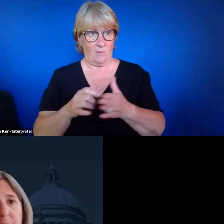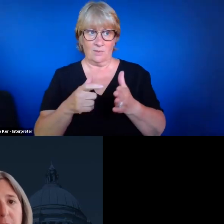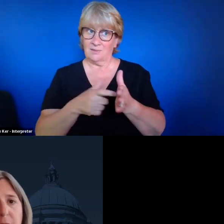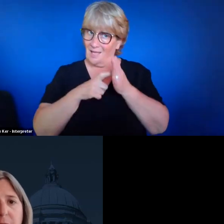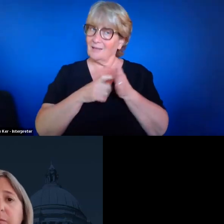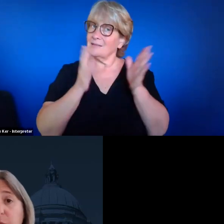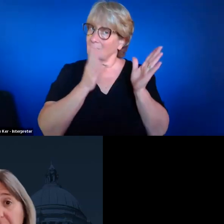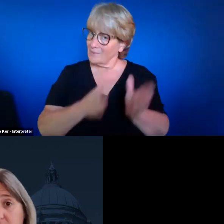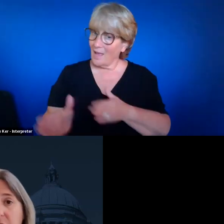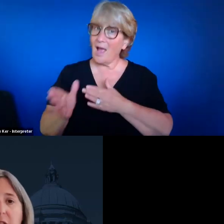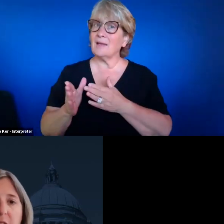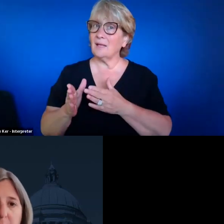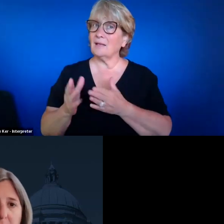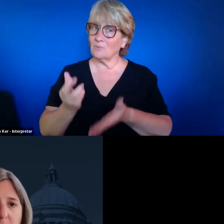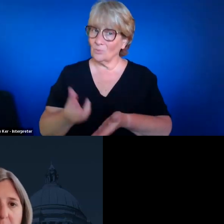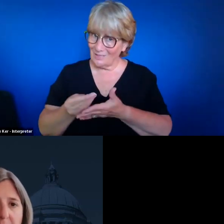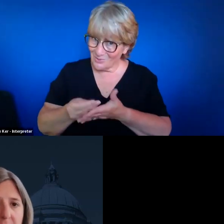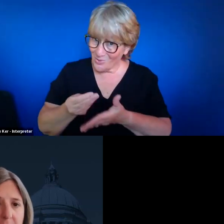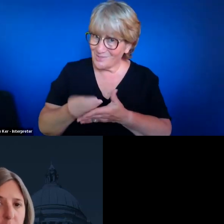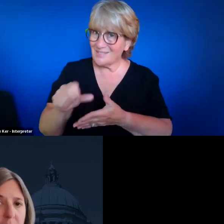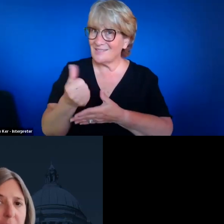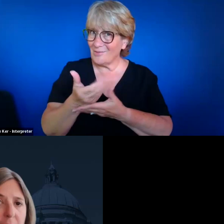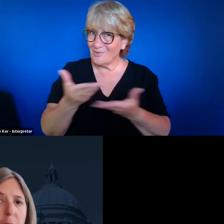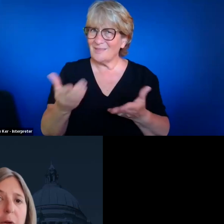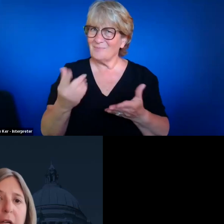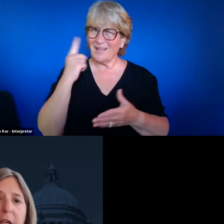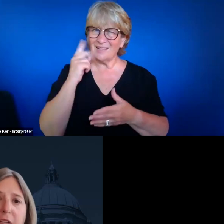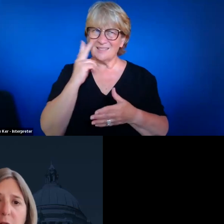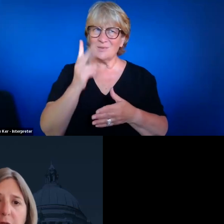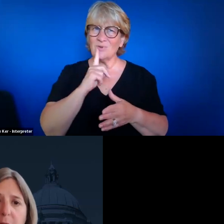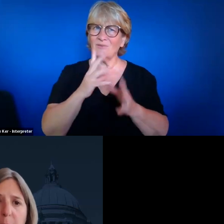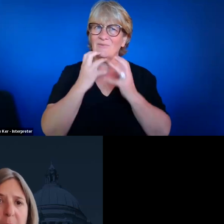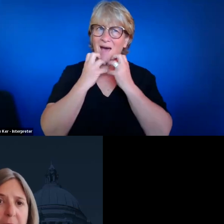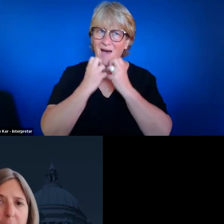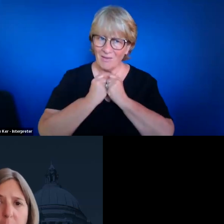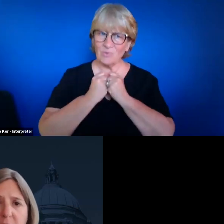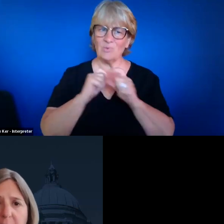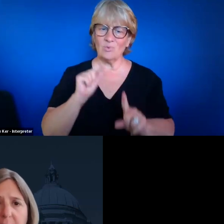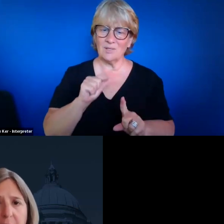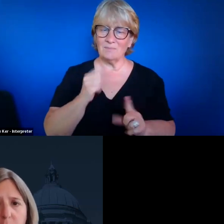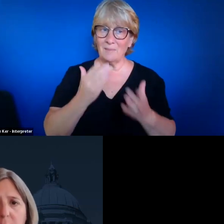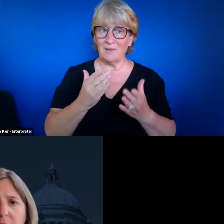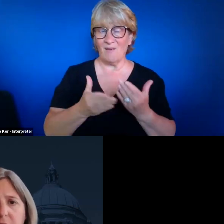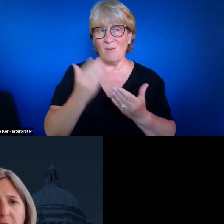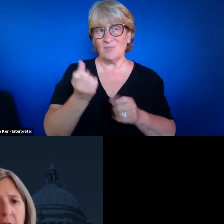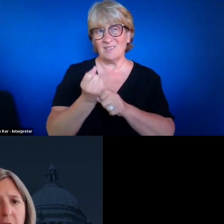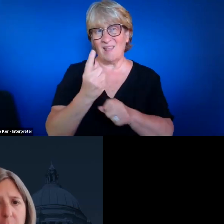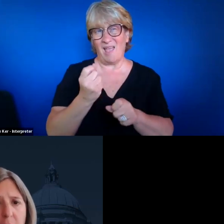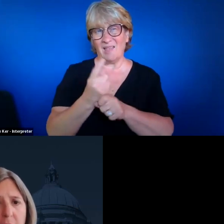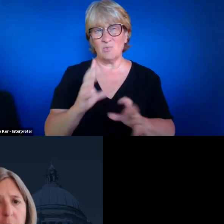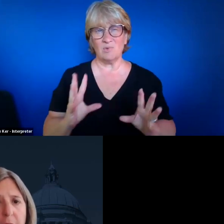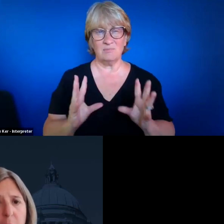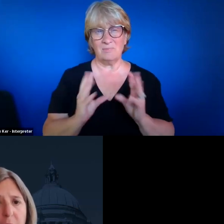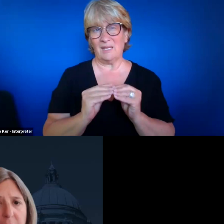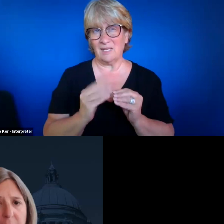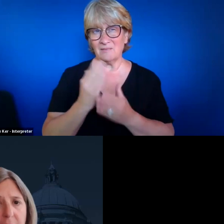It would take some resources and some other things, but I could see some real value in sort of maybe an almost like an annual convening of some